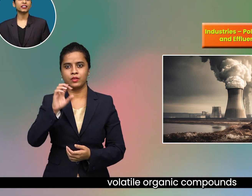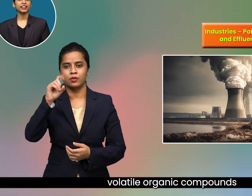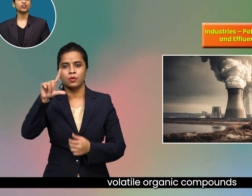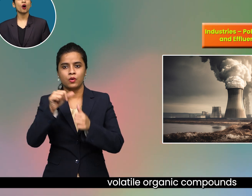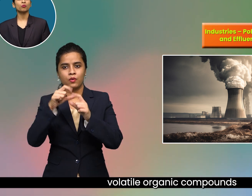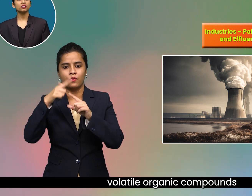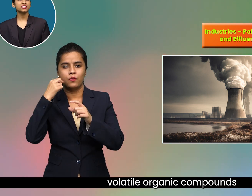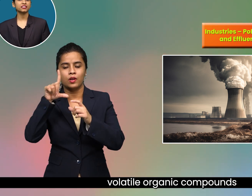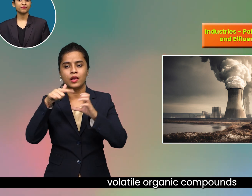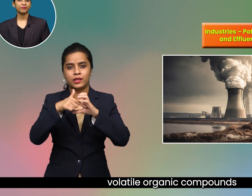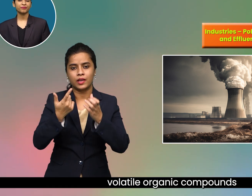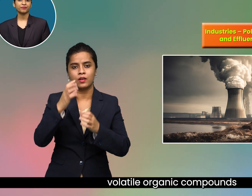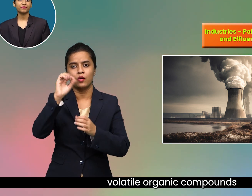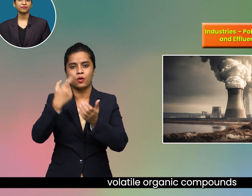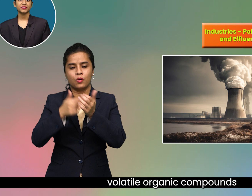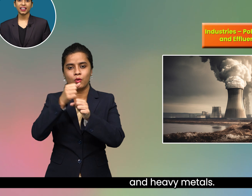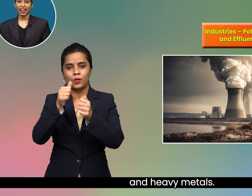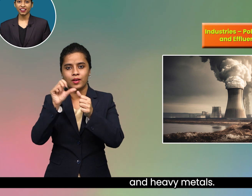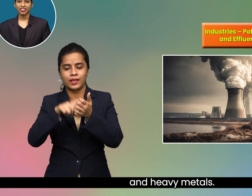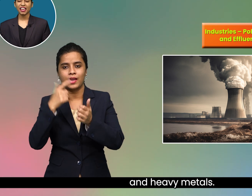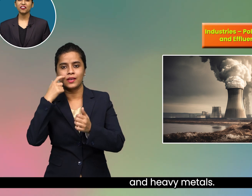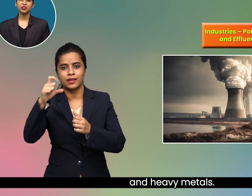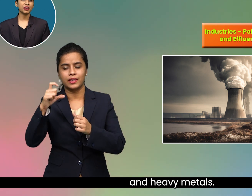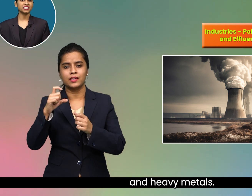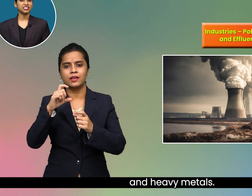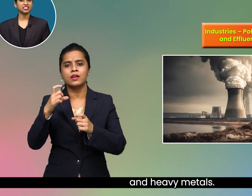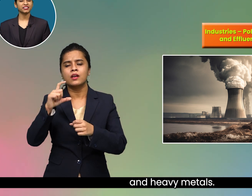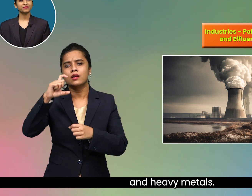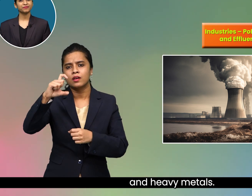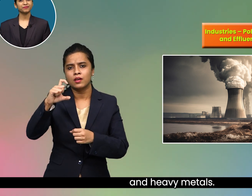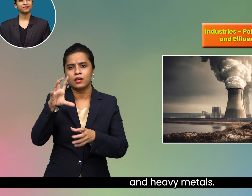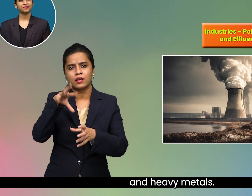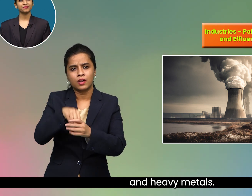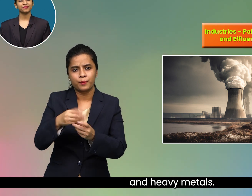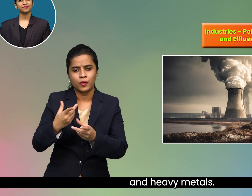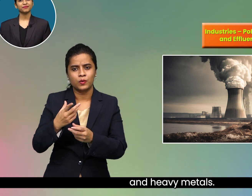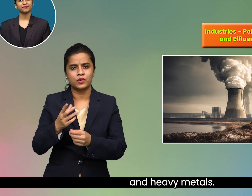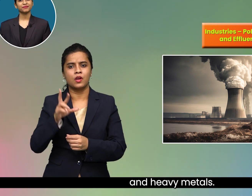volatile organic compounds, and heavy metals.